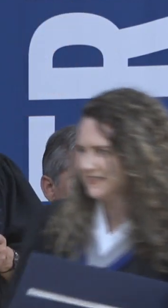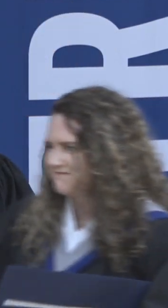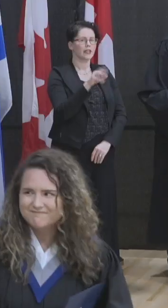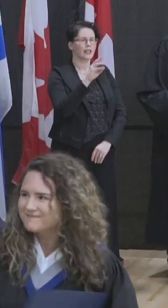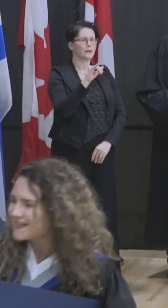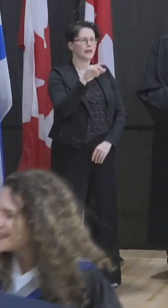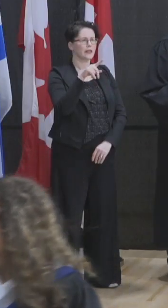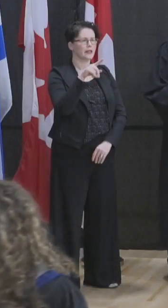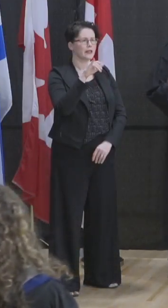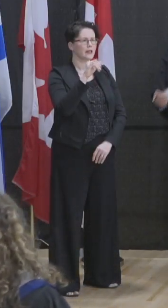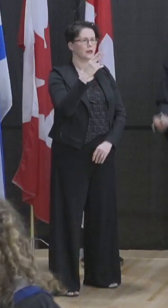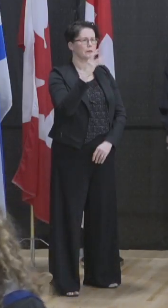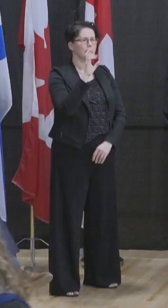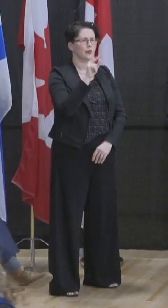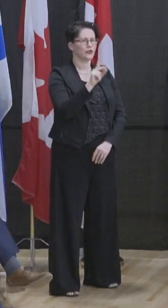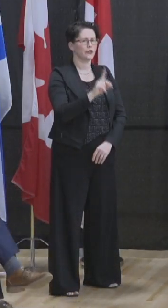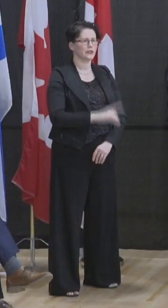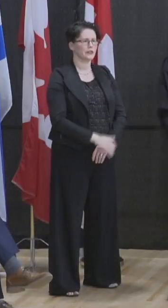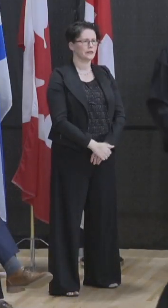Amy Pickard.